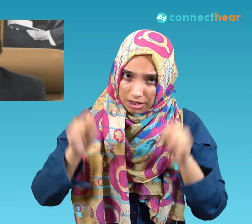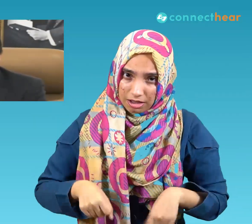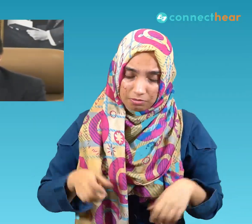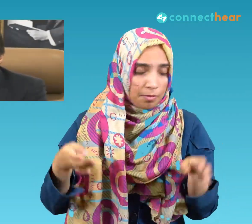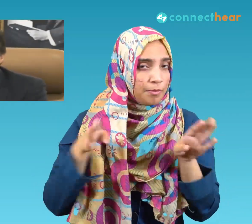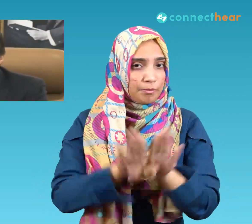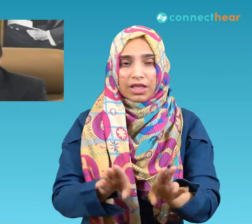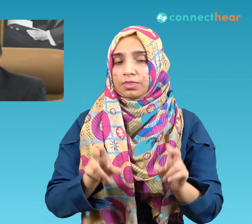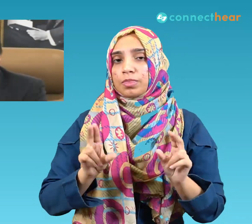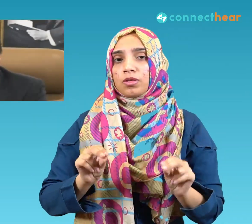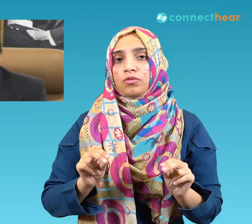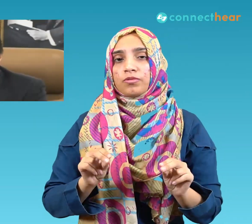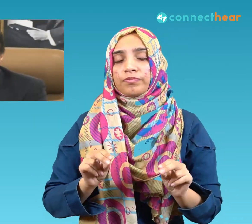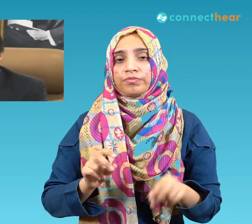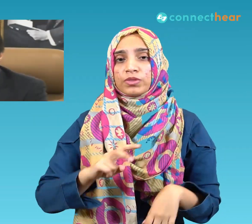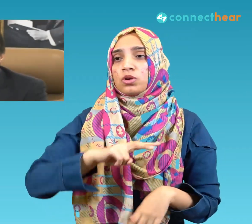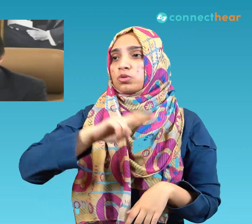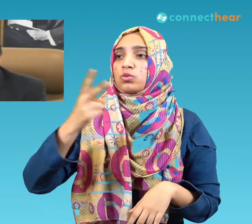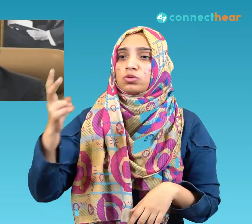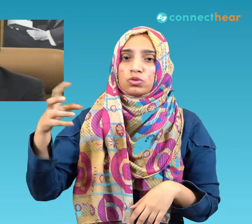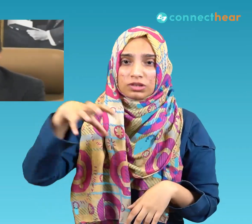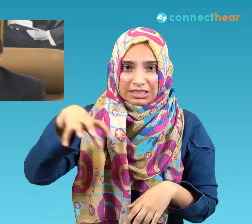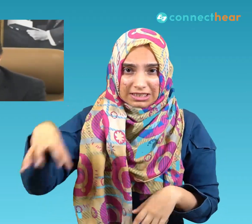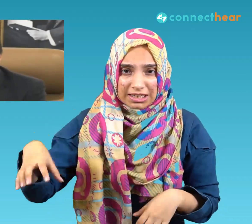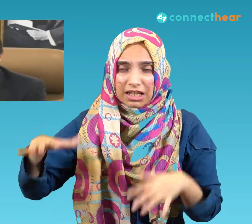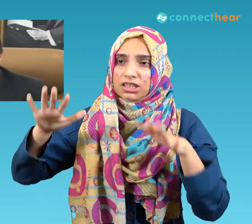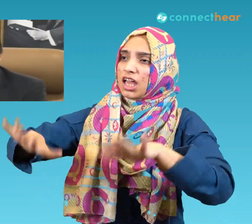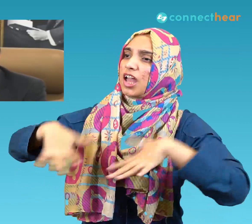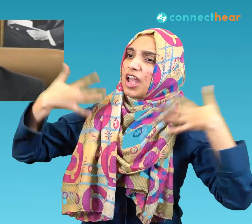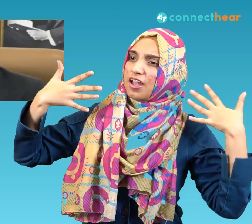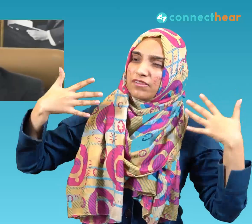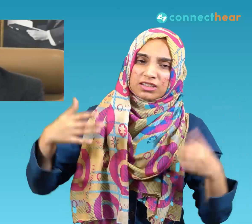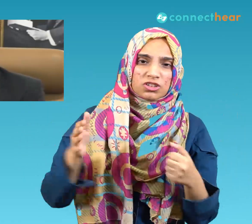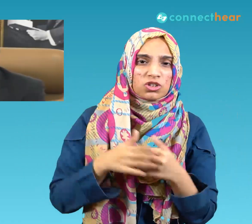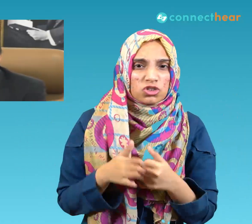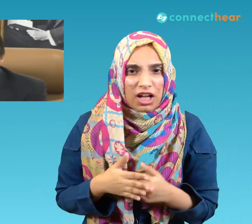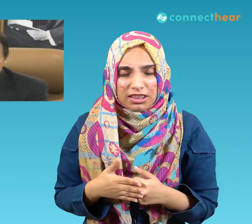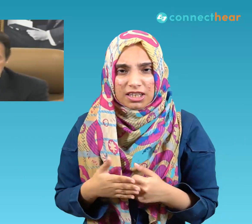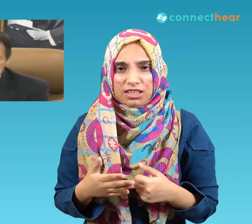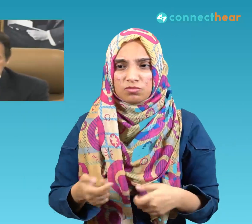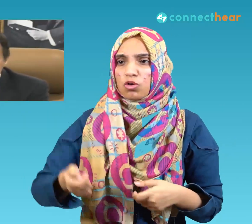the non-essential, in other words, public gatherings and so on, where